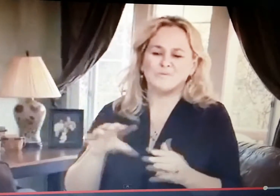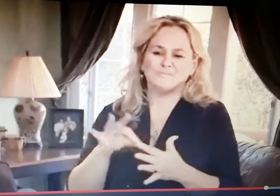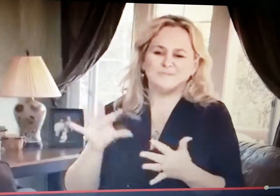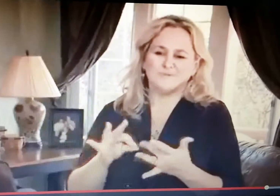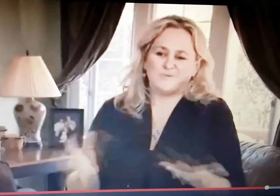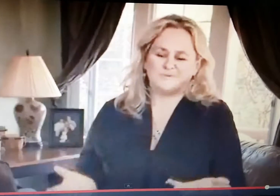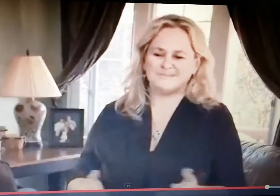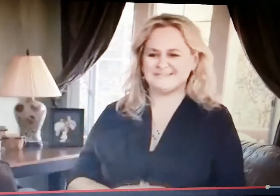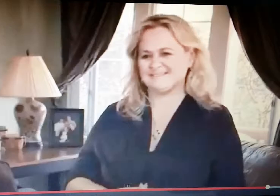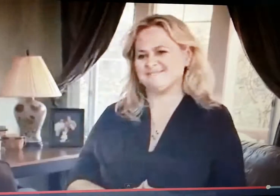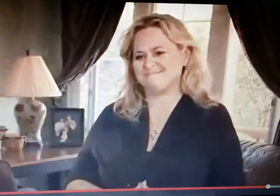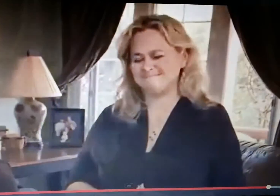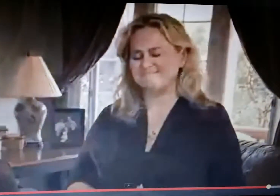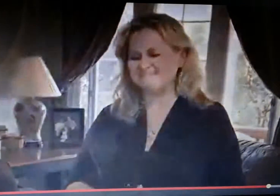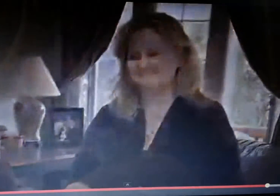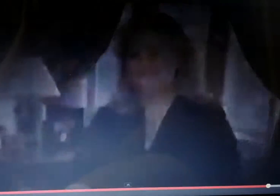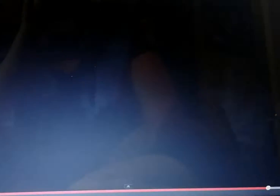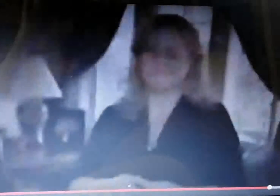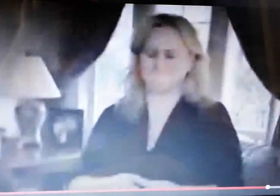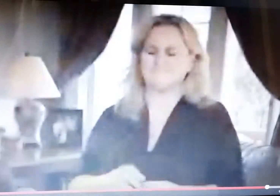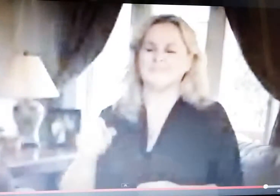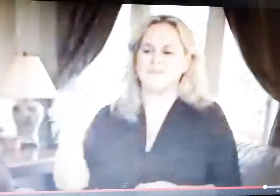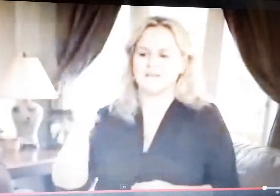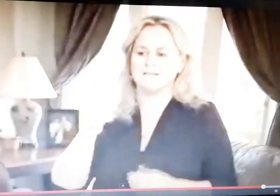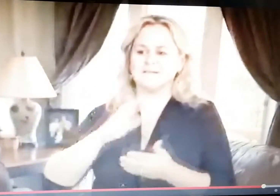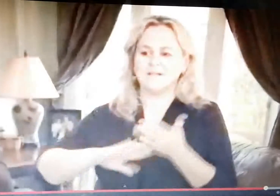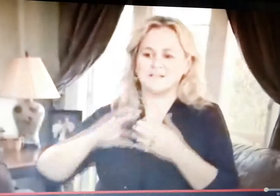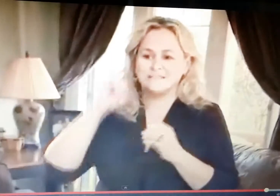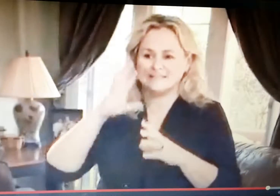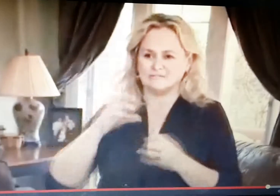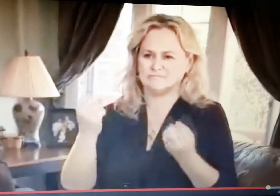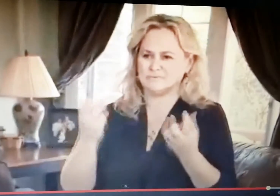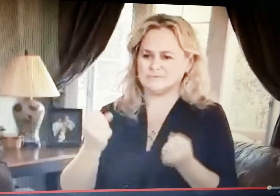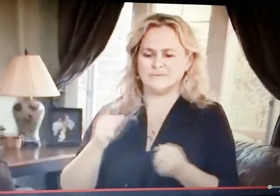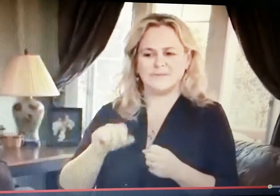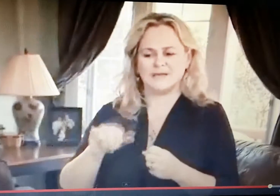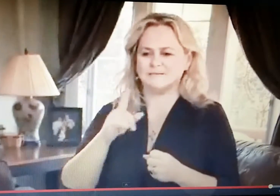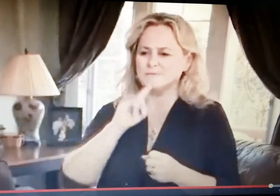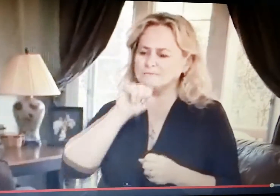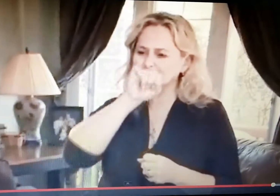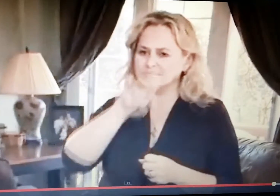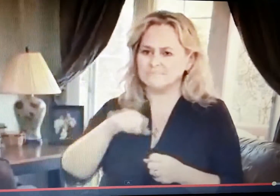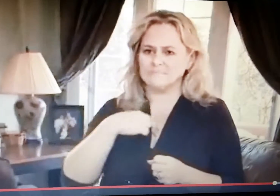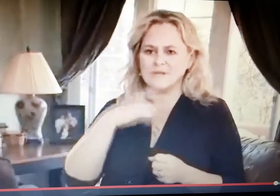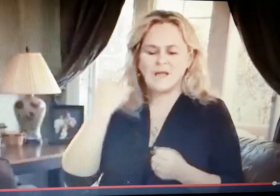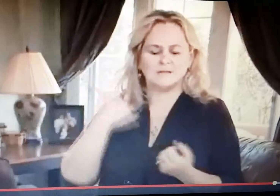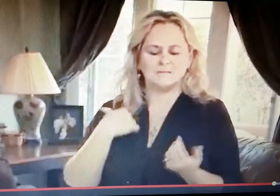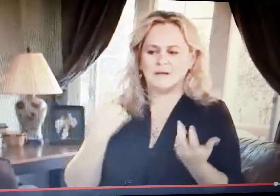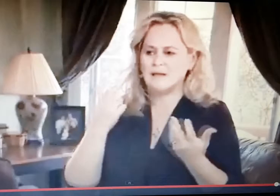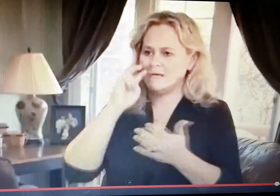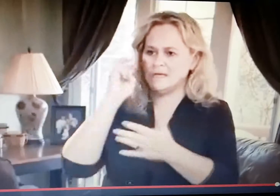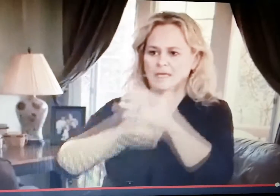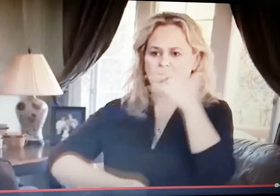an optical technician. It's not my favorite, but I didn't have many choices.